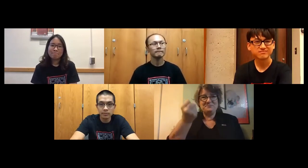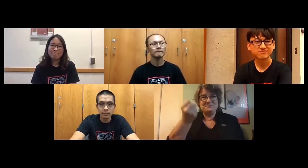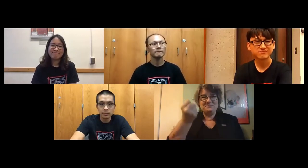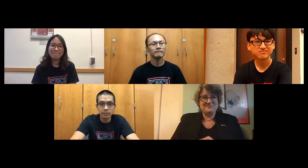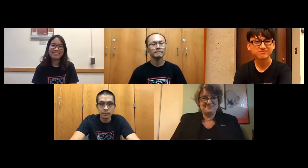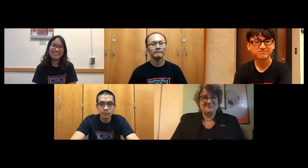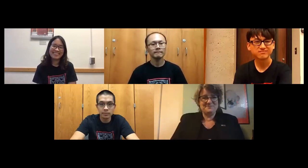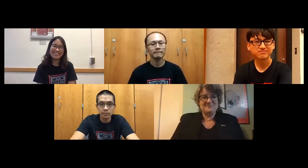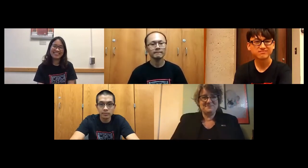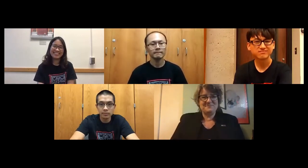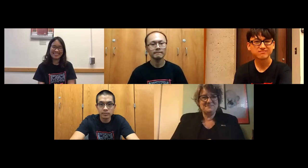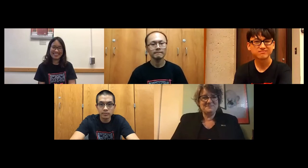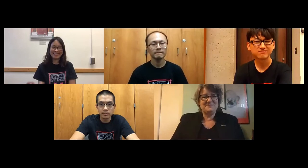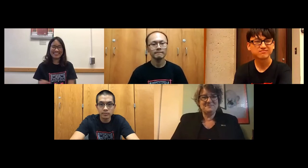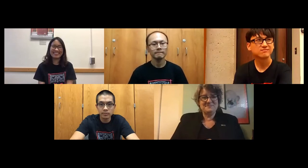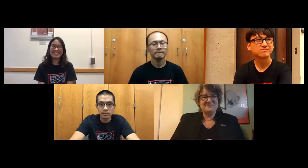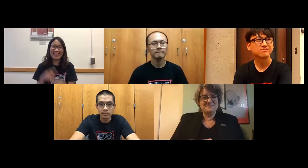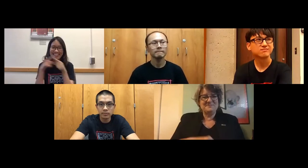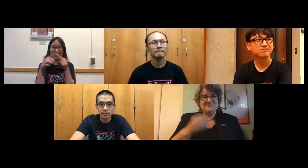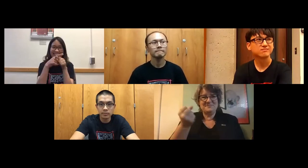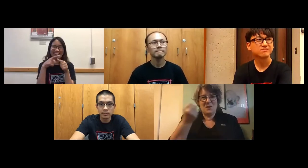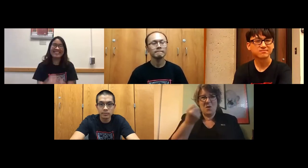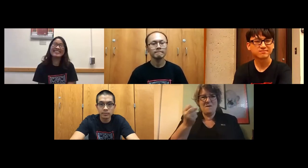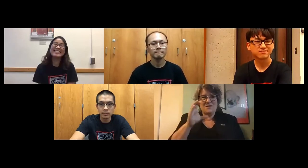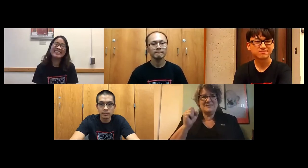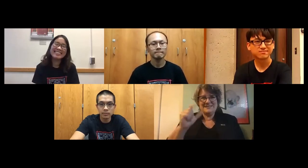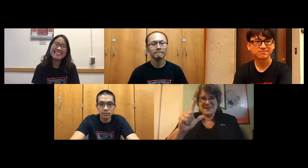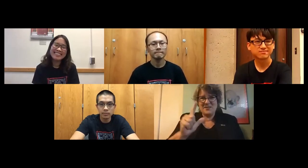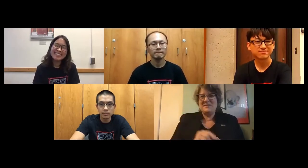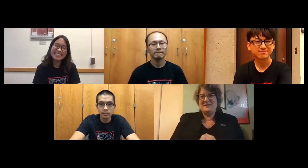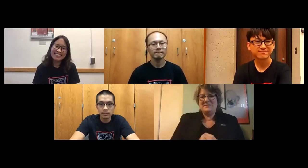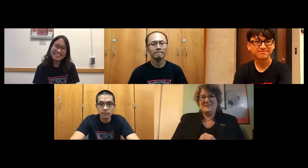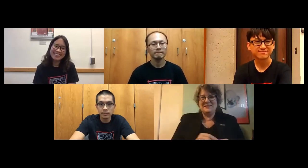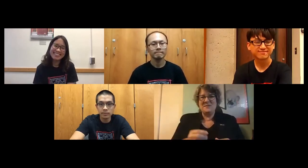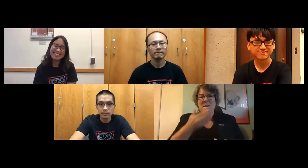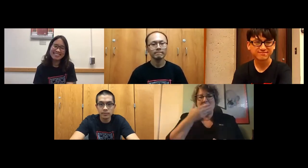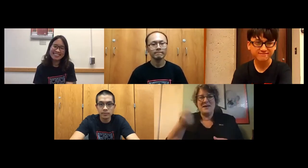Hold for the Chinese. Thank you. It's going much smoother this week than last week.